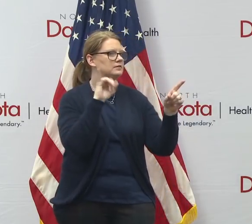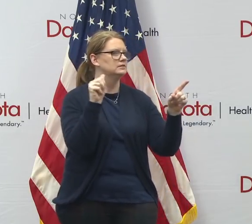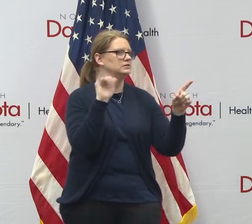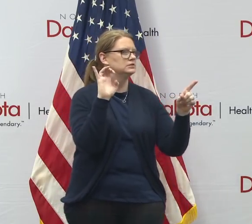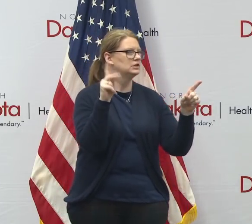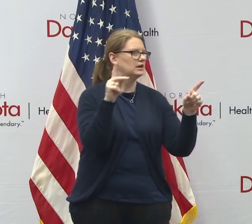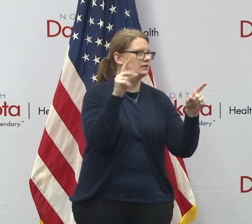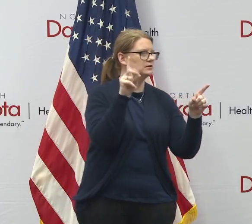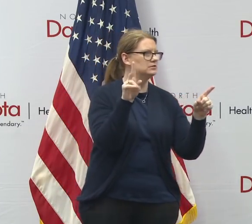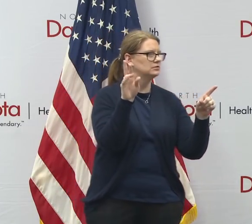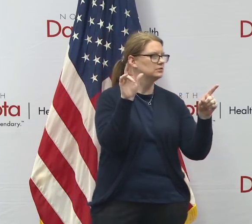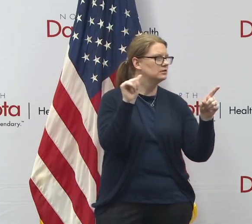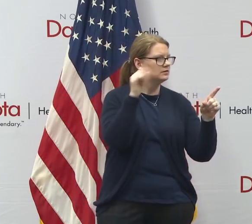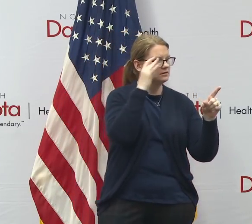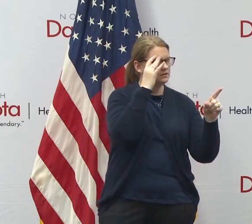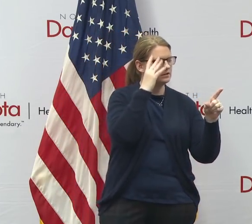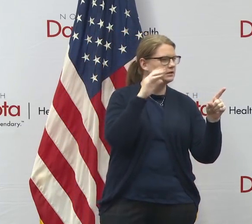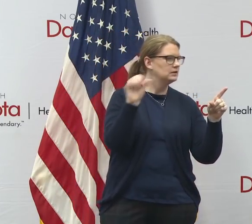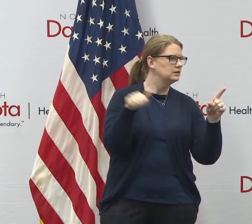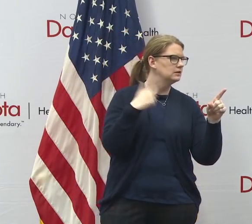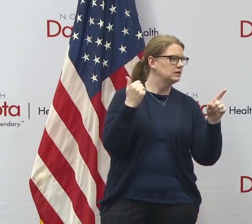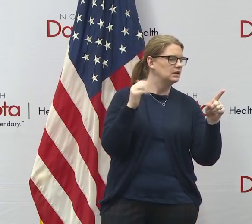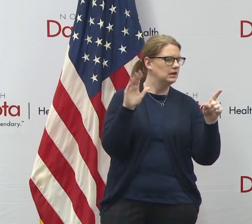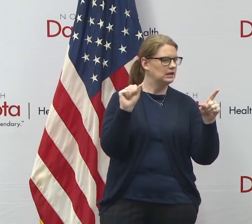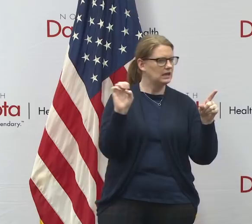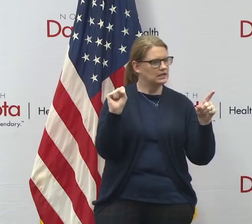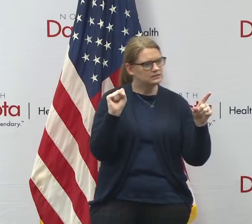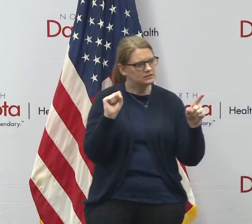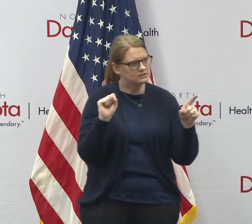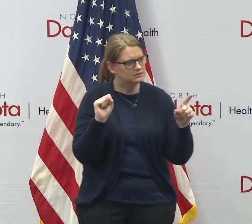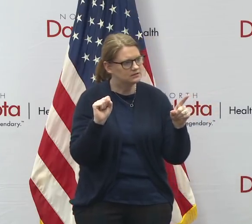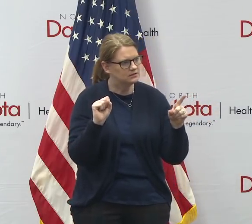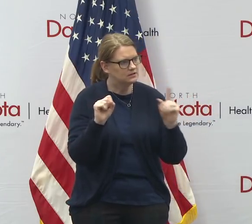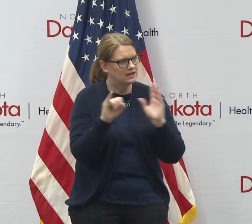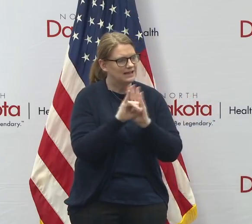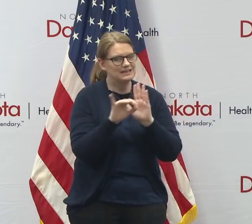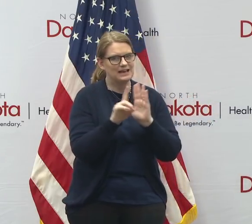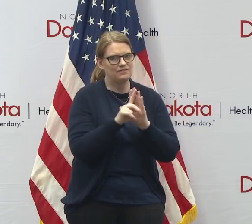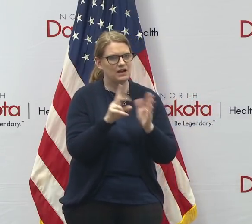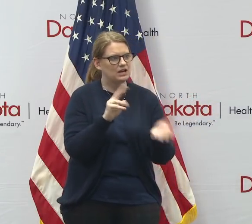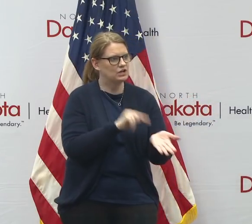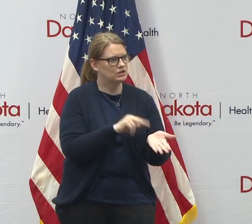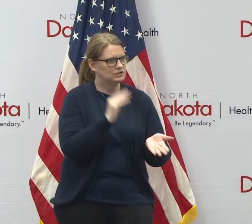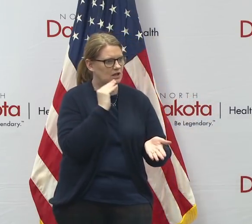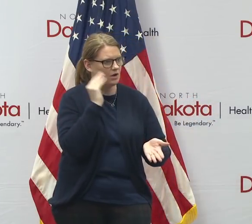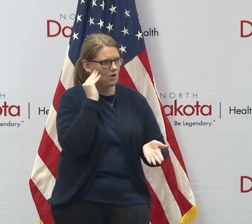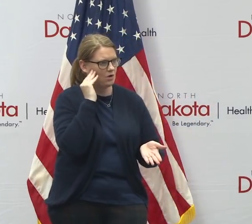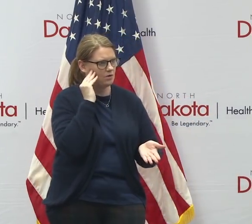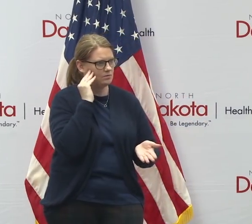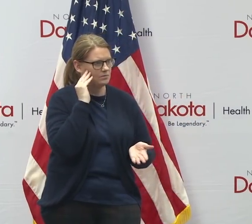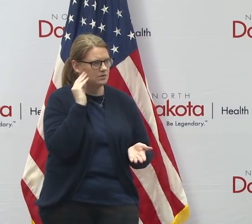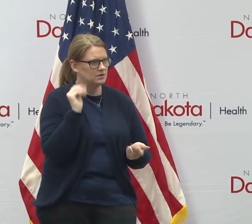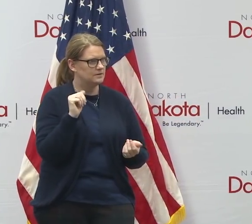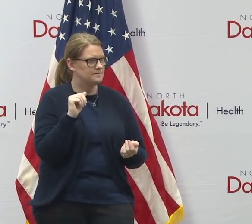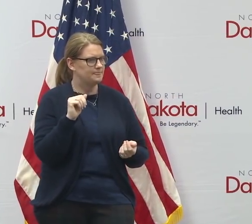Dura. Have there been any cases identified in a nursing home, and if so, where?